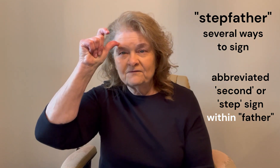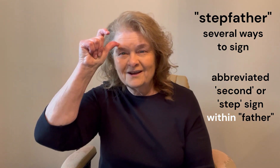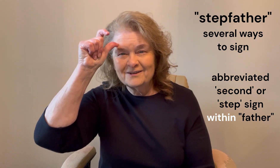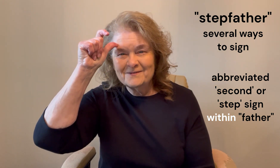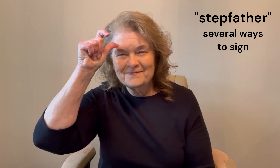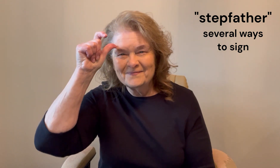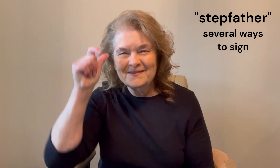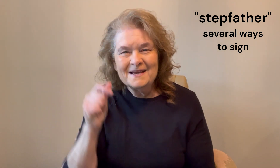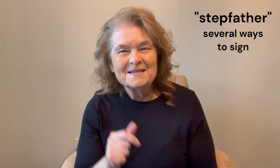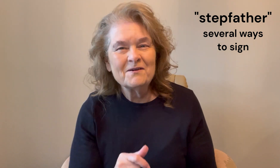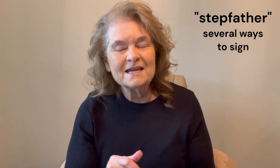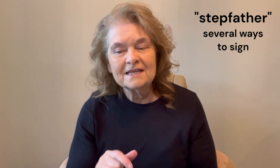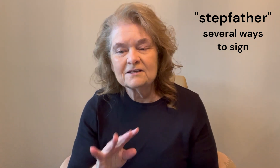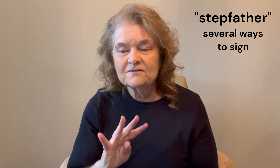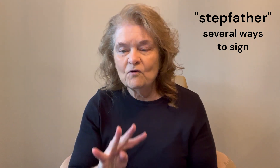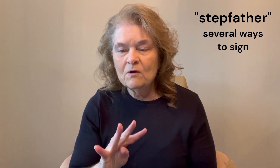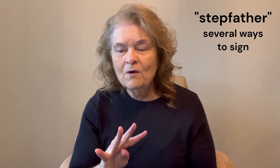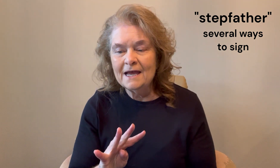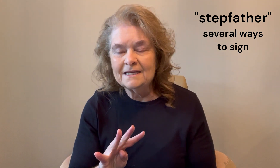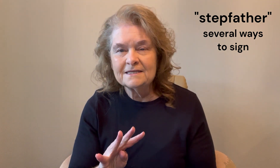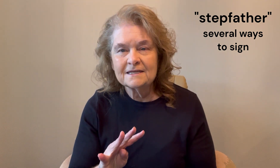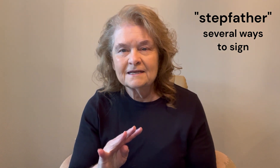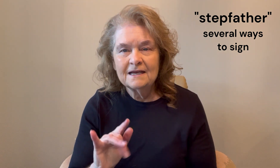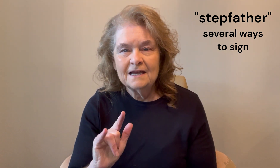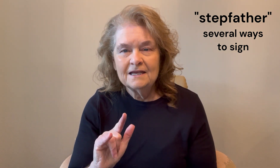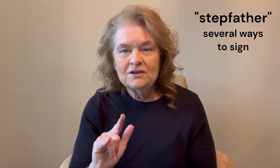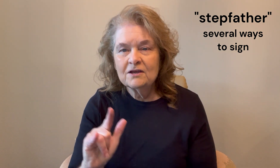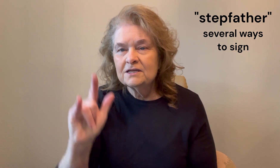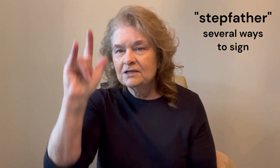Stepfather. So again, there's 4 ways you can do